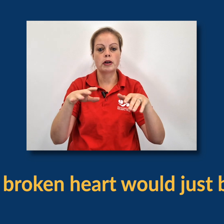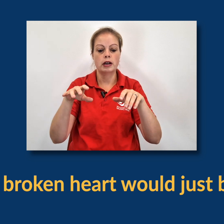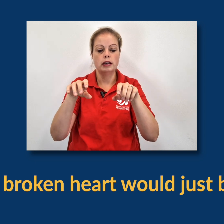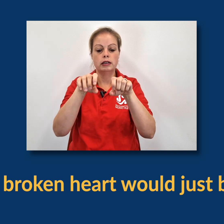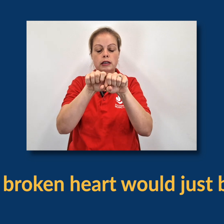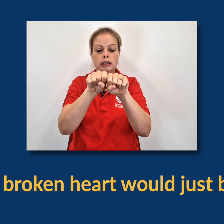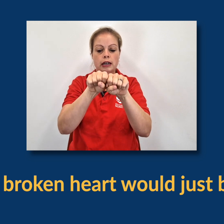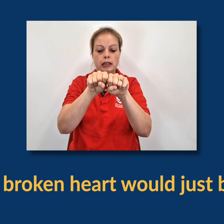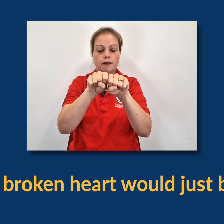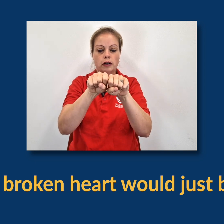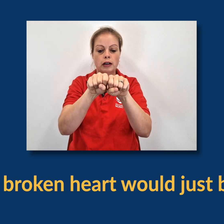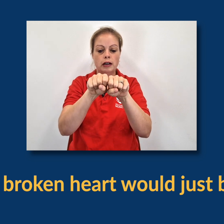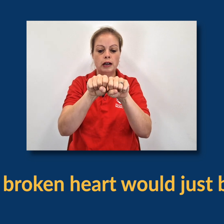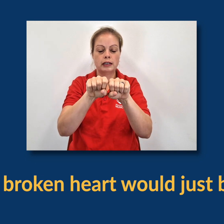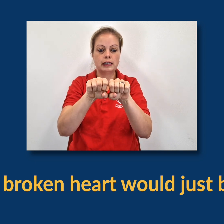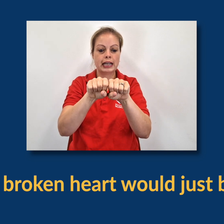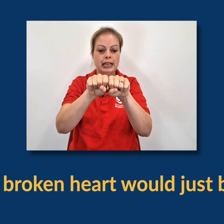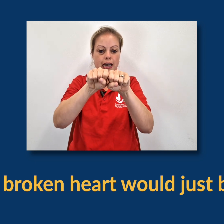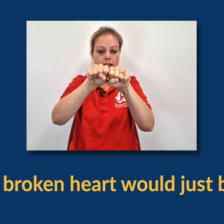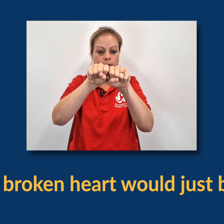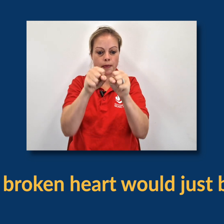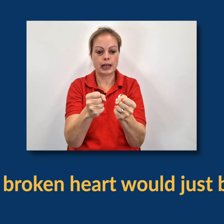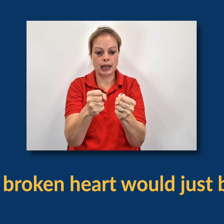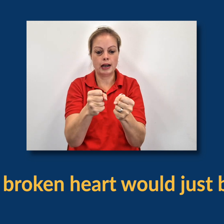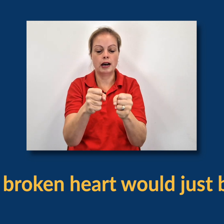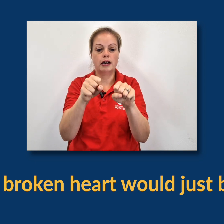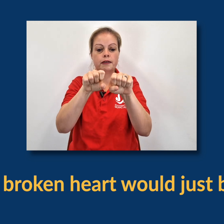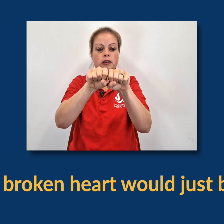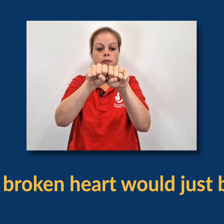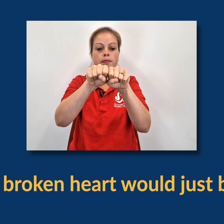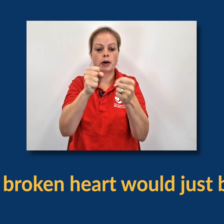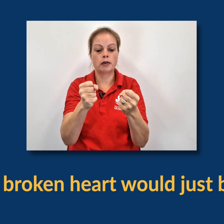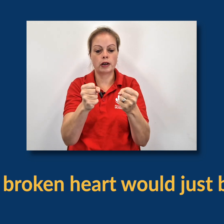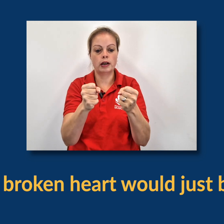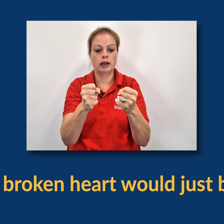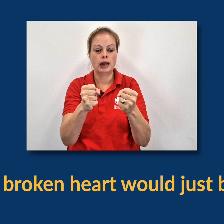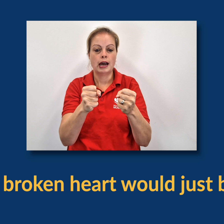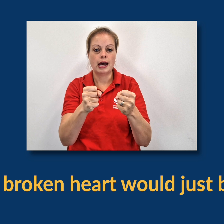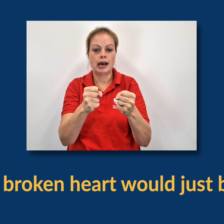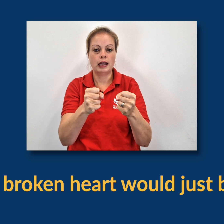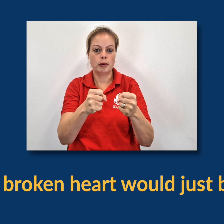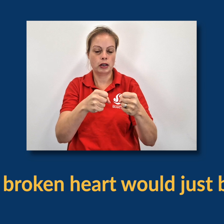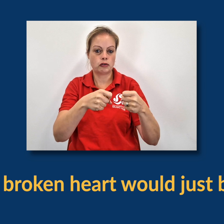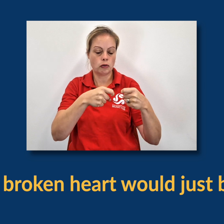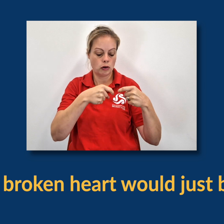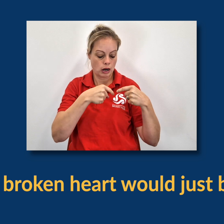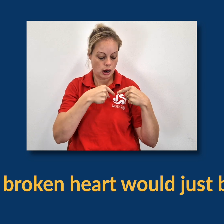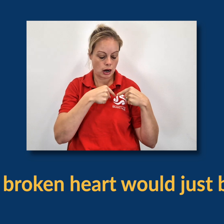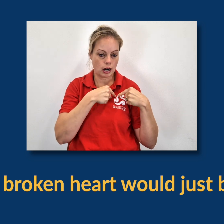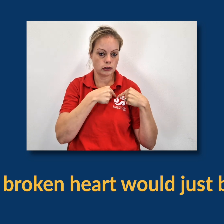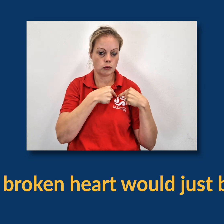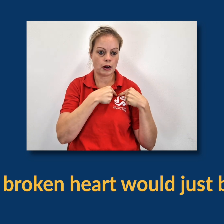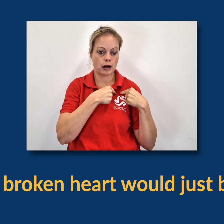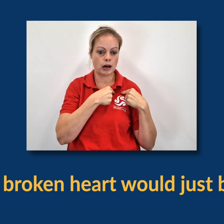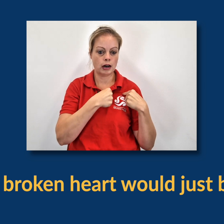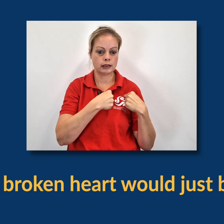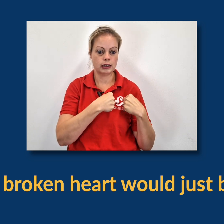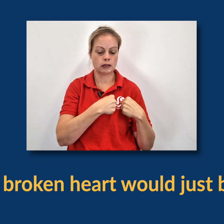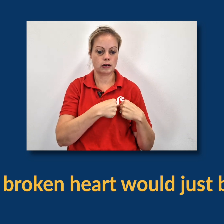broken, like you've got a stick in your hand, you're going to break it in half. So broken. And then we're going to draw a heart where our heart is on our